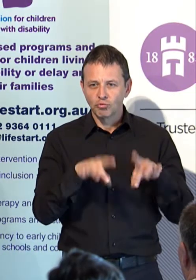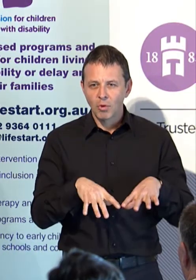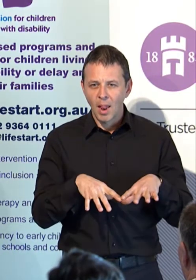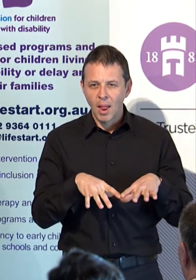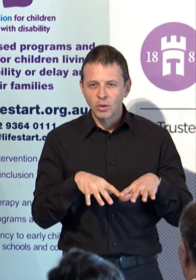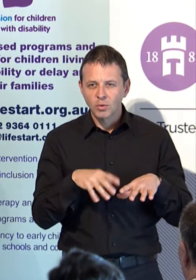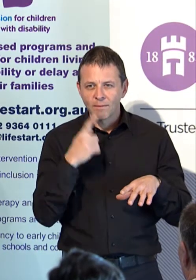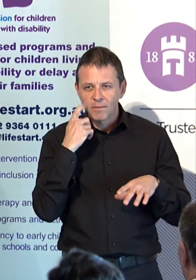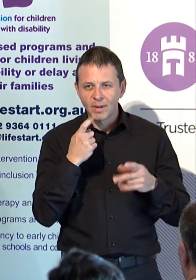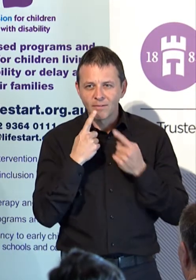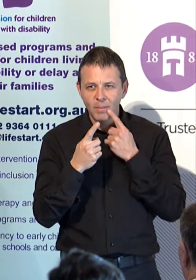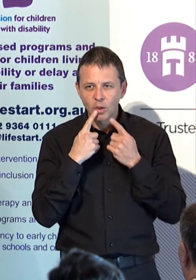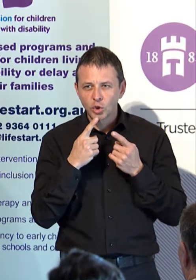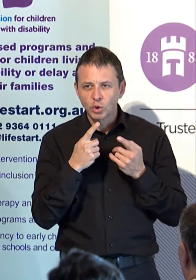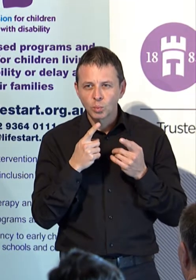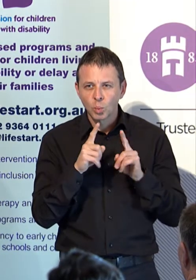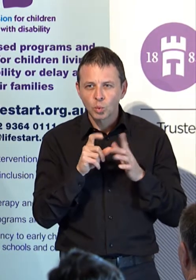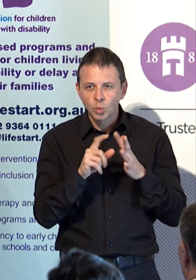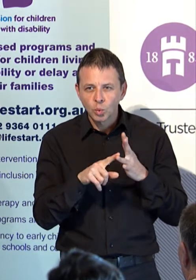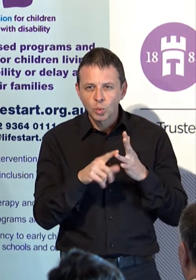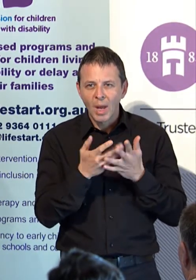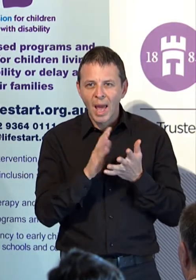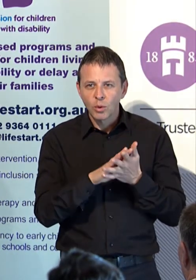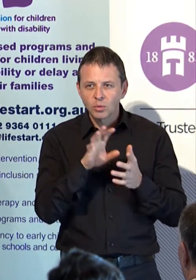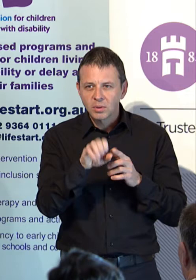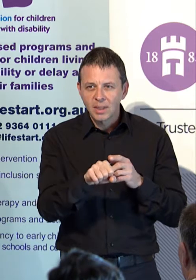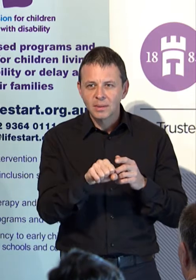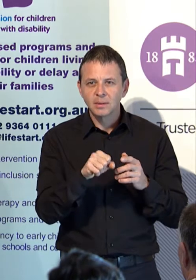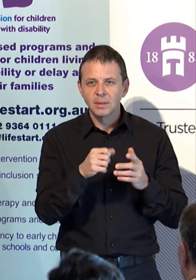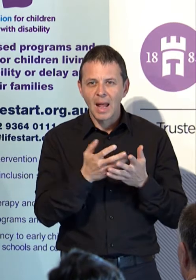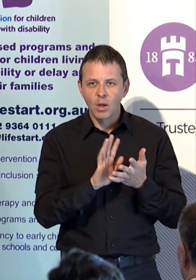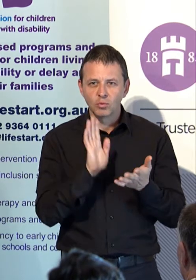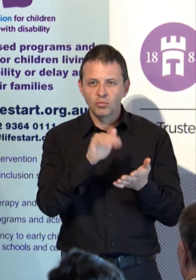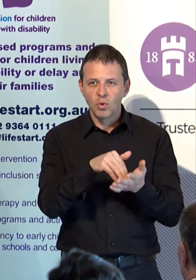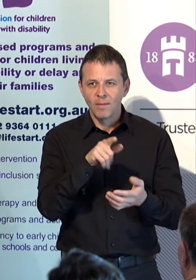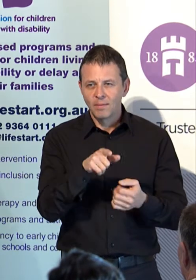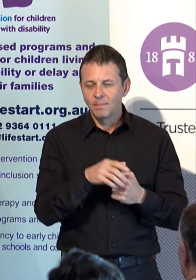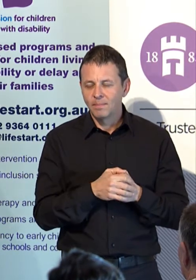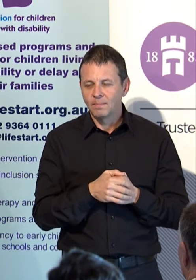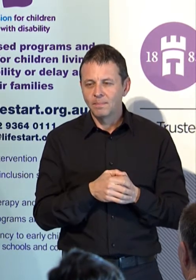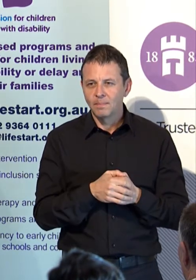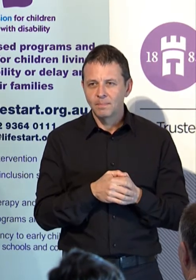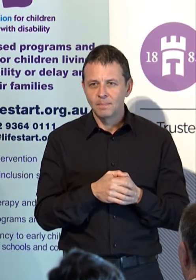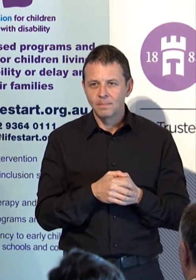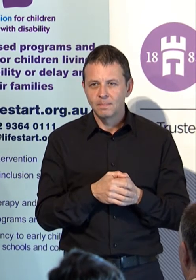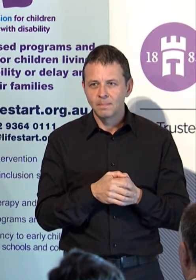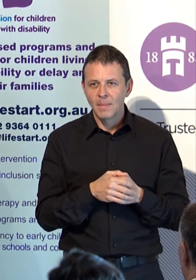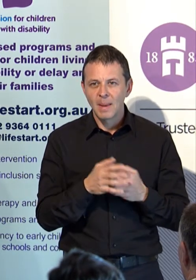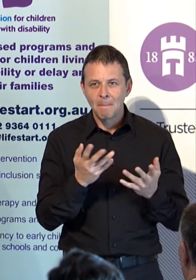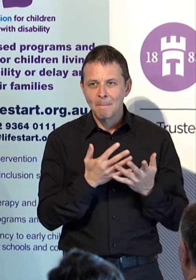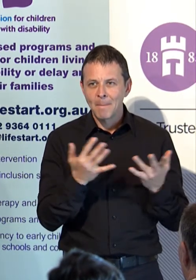where to go, what to do and how to get there within the disability sector. Many are